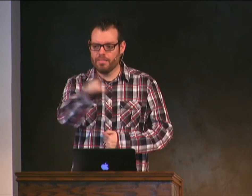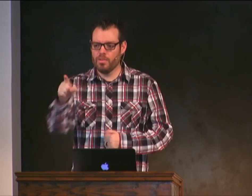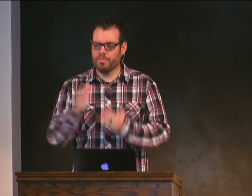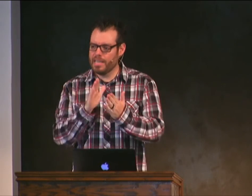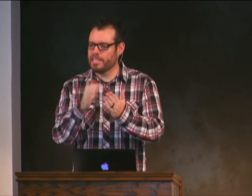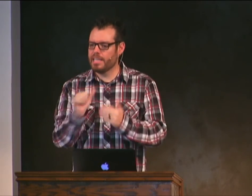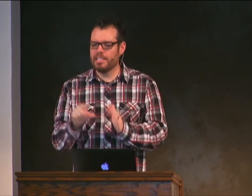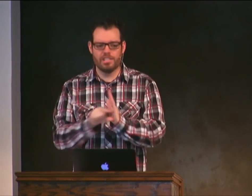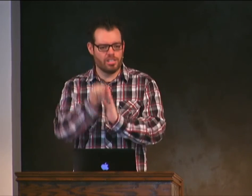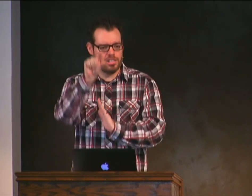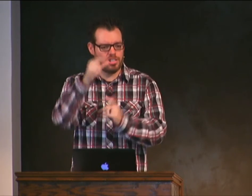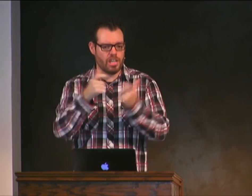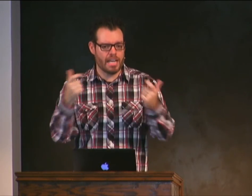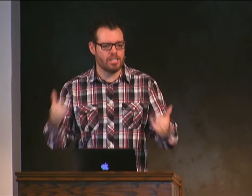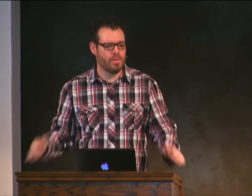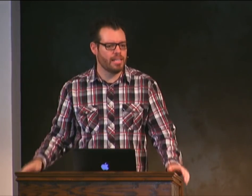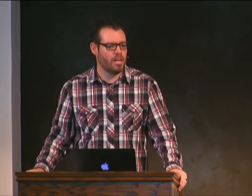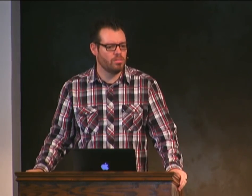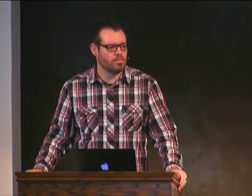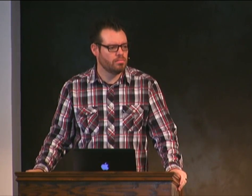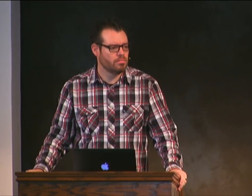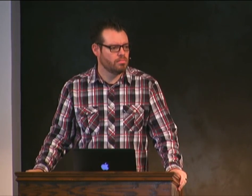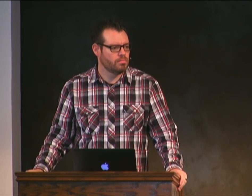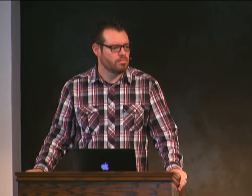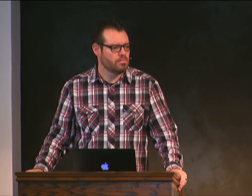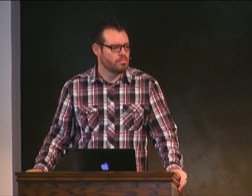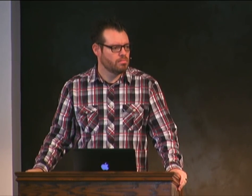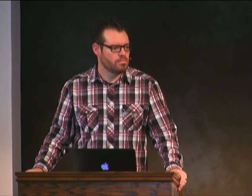Are any of you facing any giants right now?